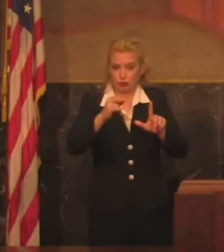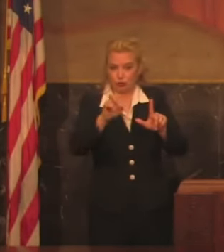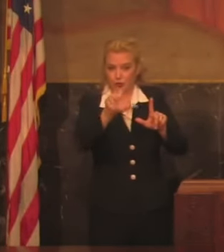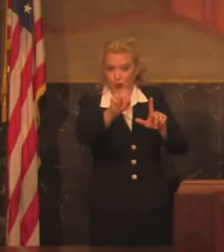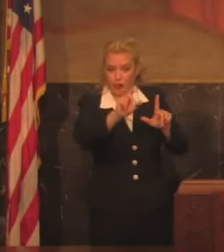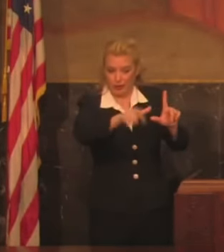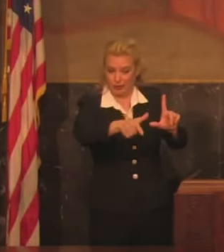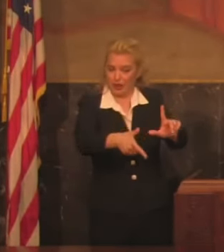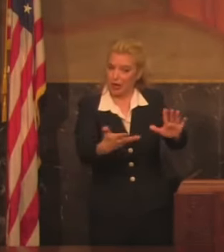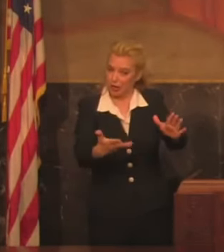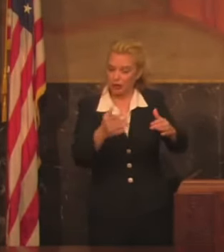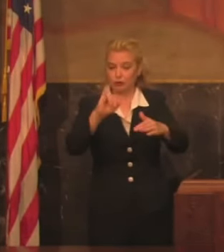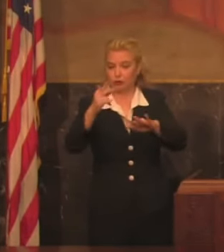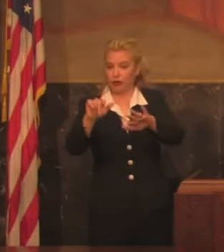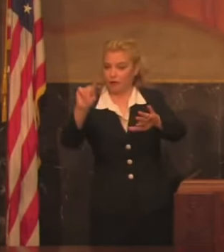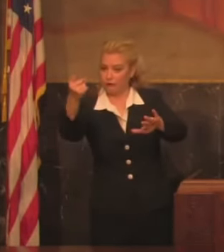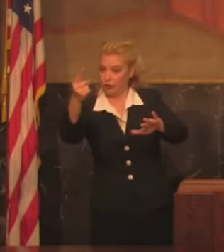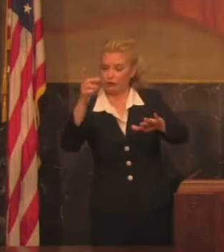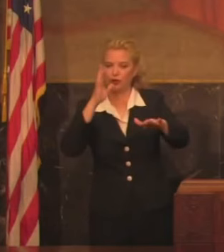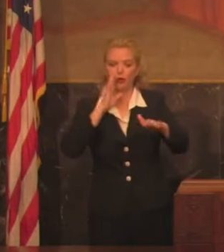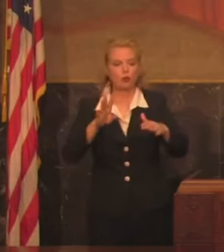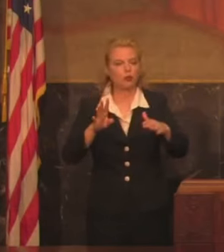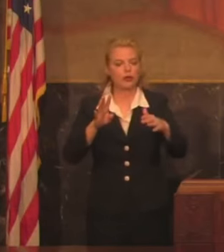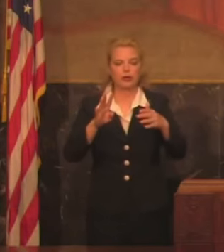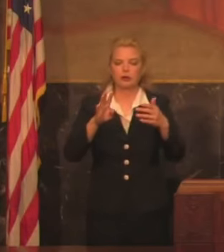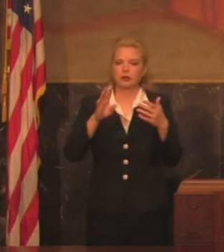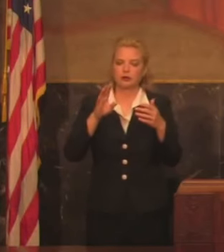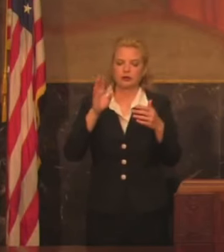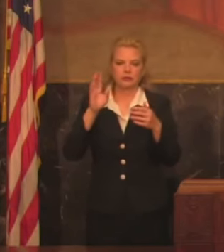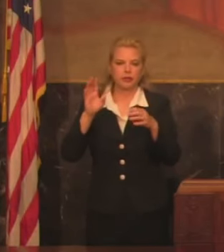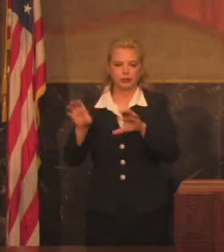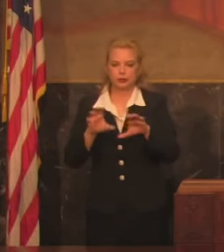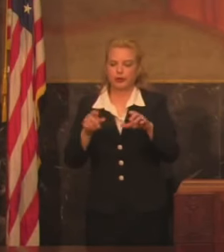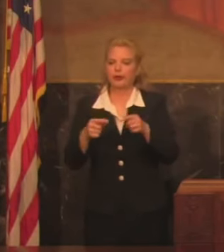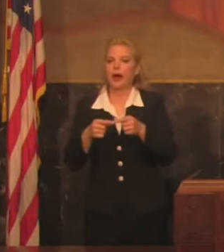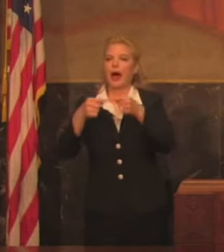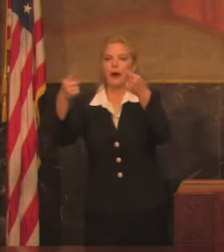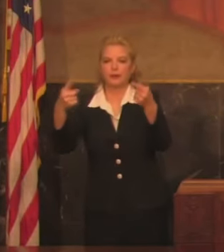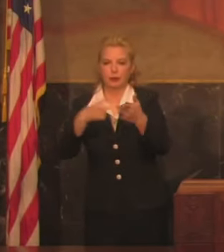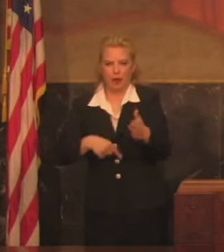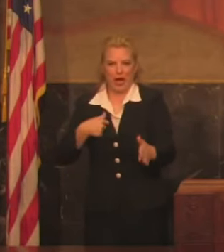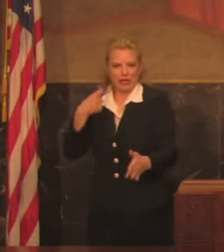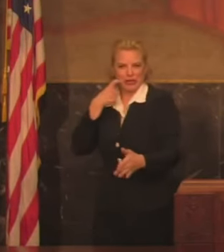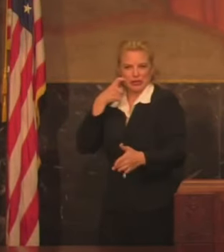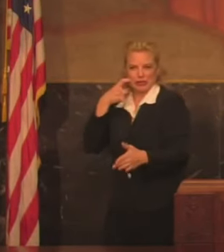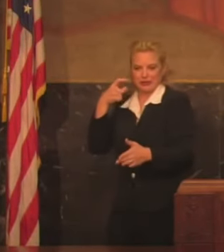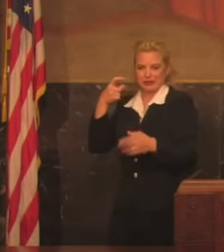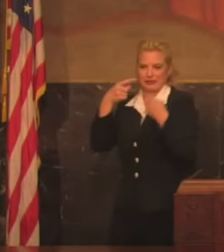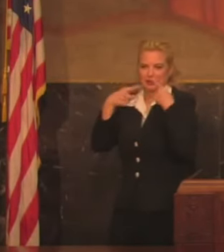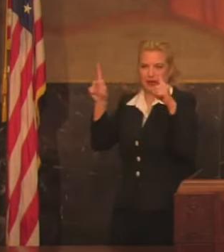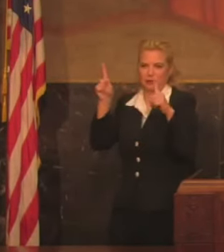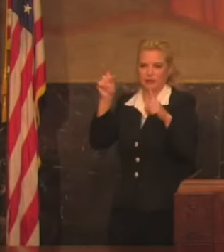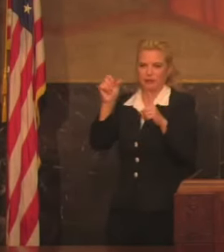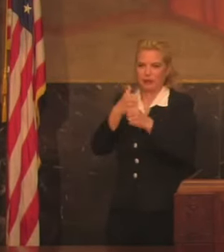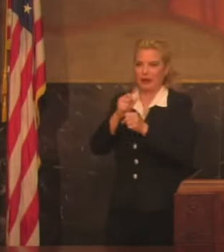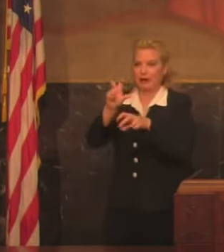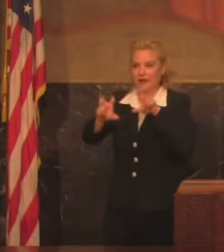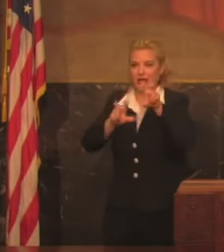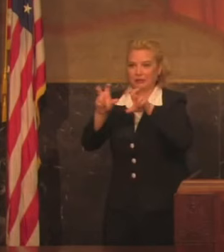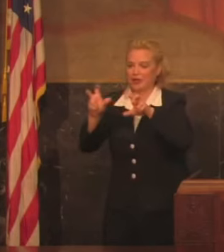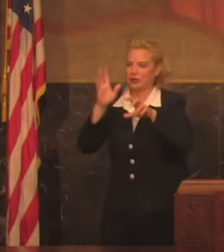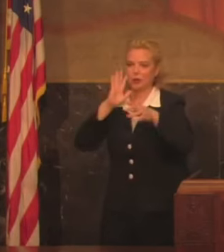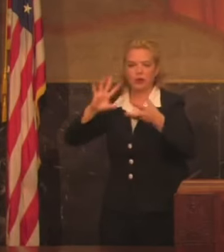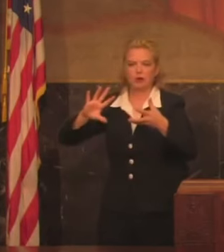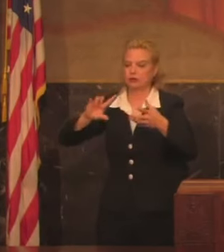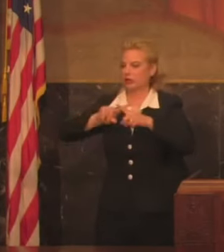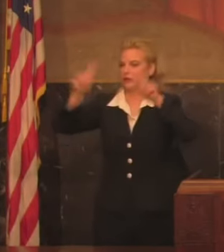1st, we're going to start our year off doing the exact opposite of what we just announced, and that is making strategic investments in our